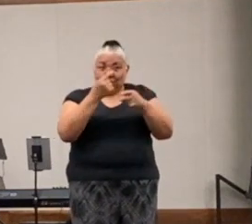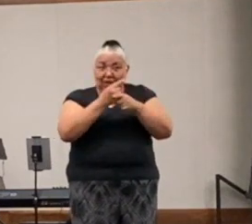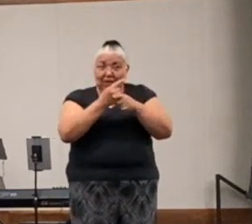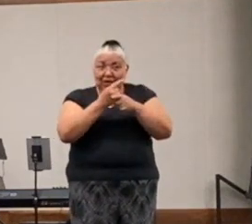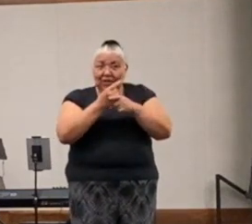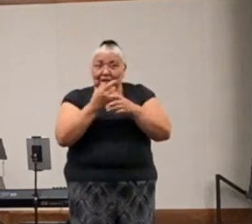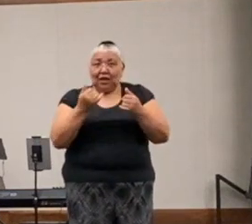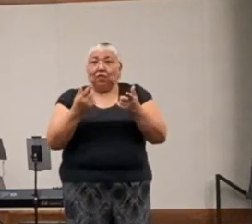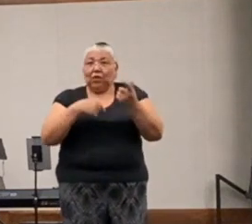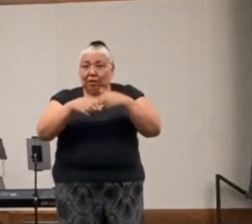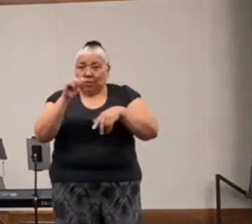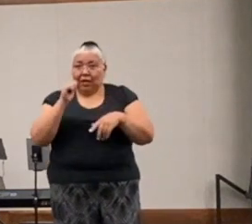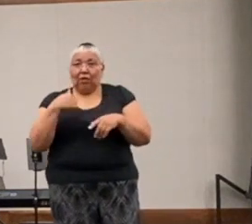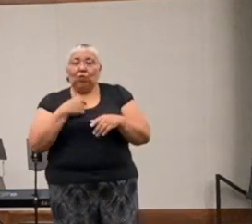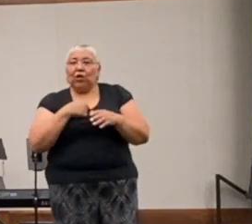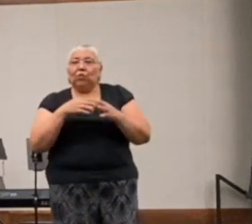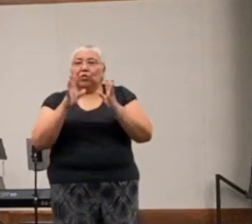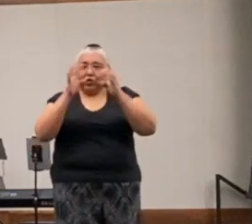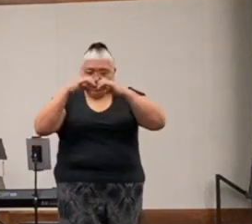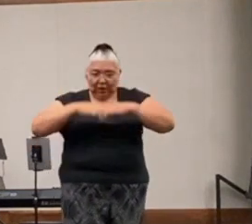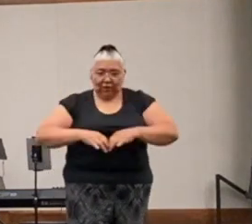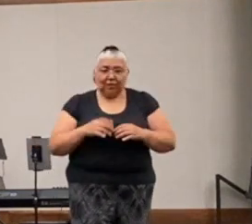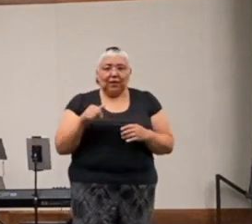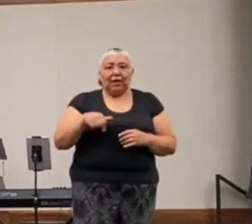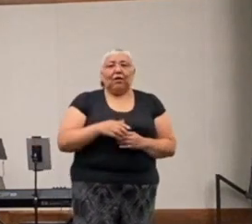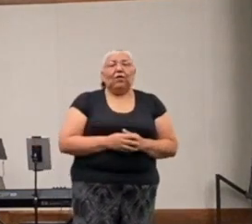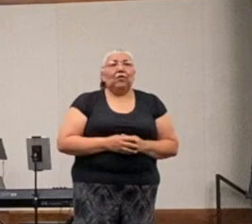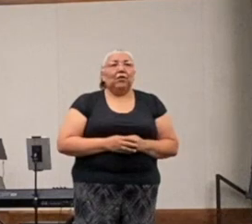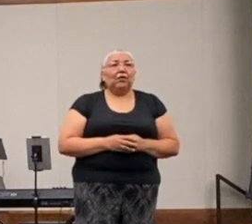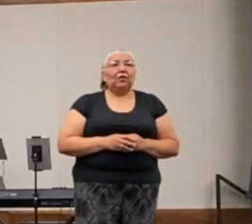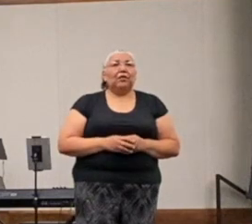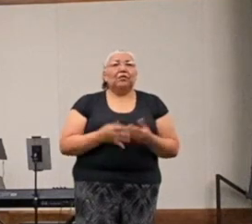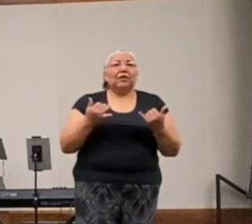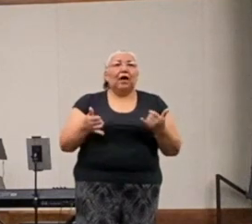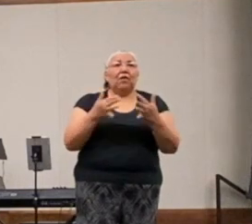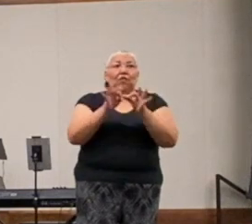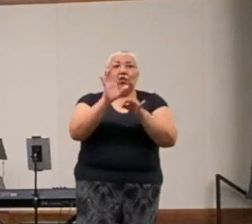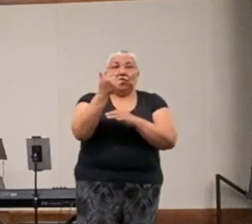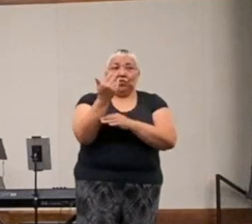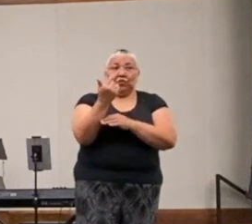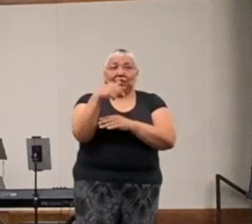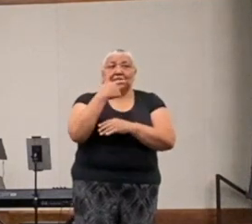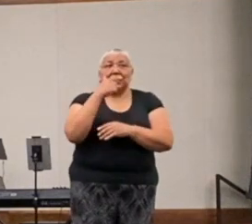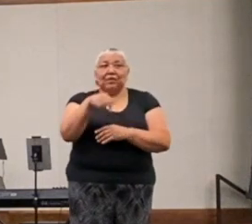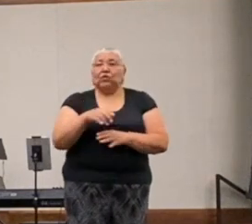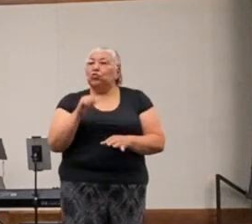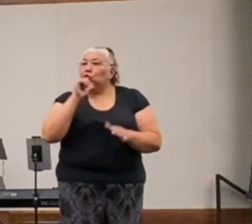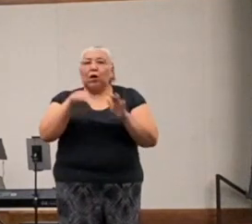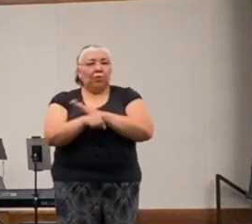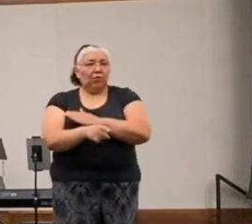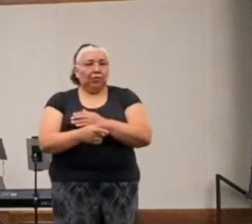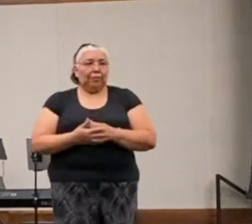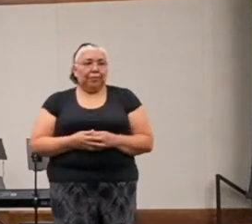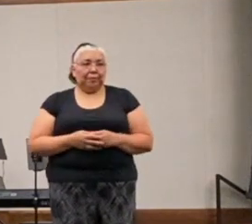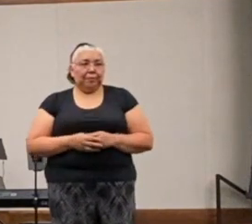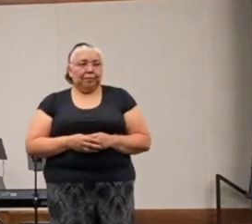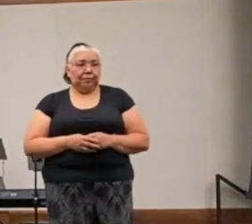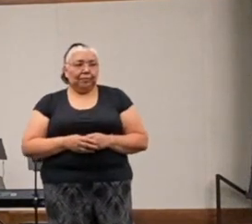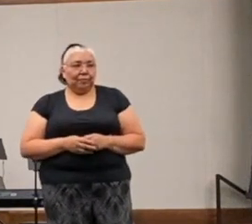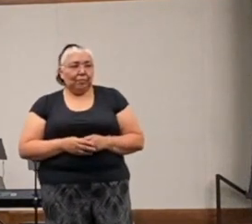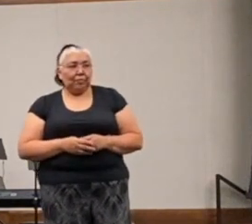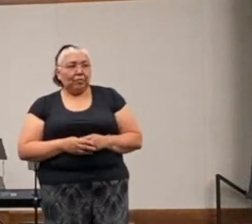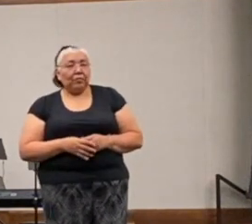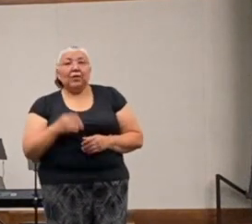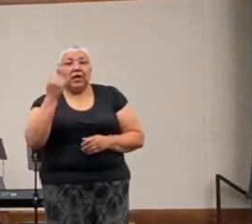back, we're gonna tear it down. Okay? So verse 13 says this: do not murder. If